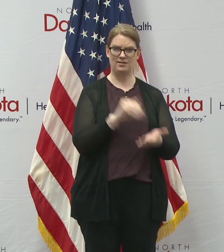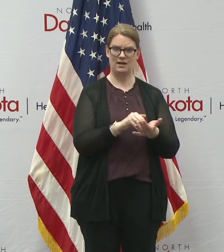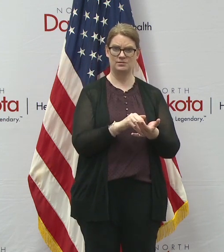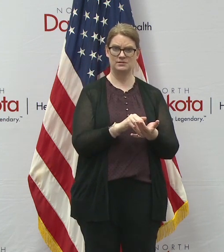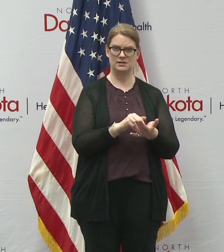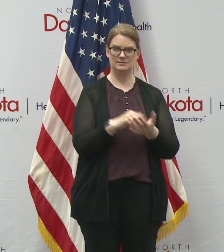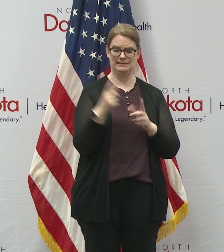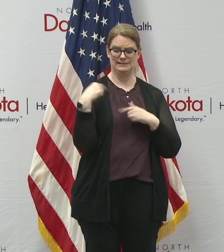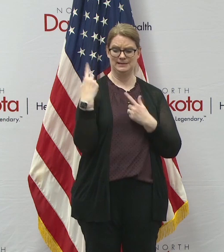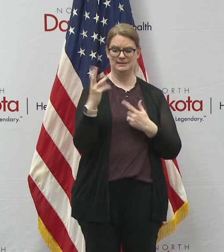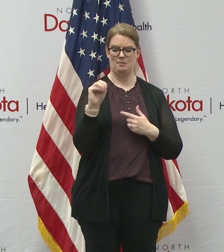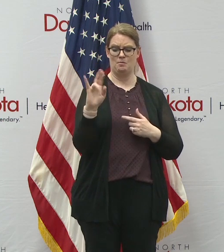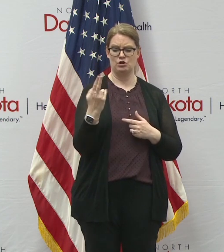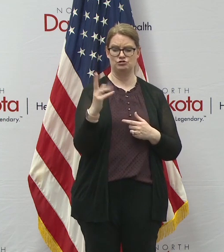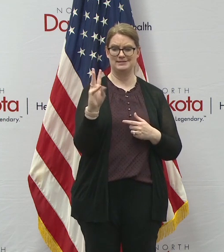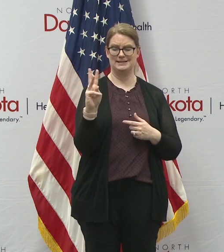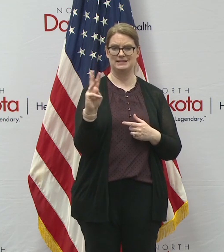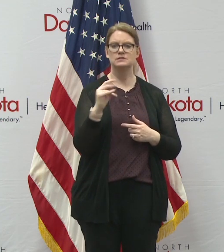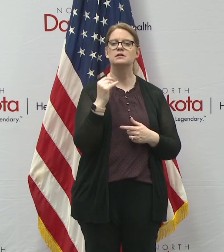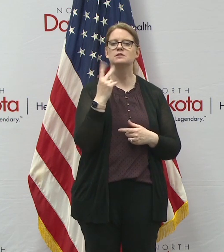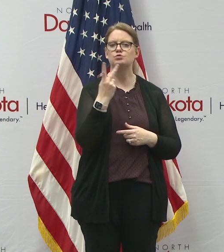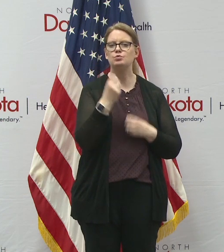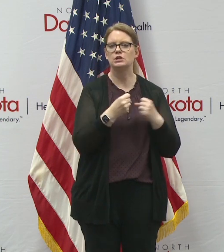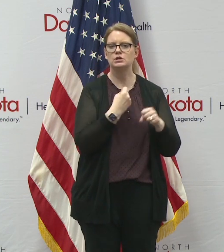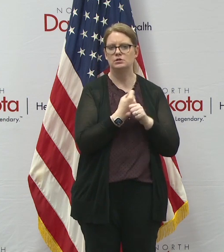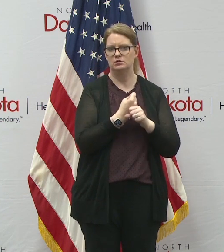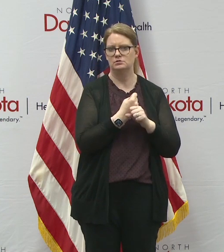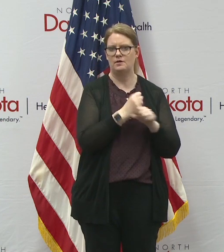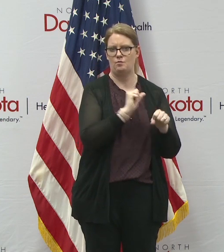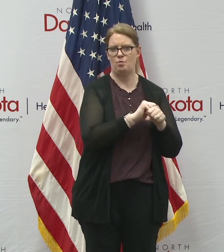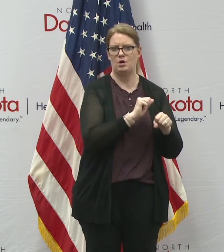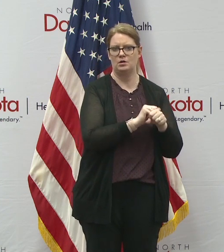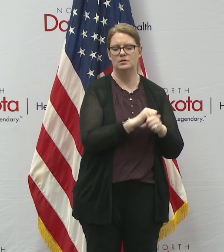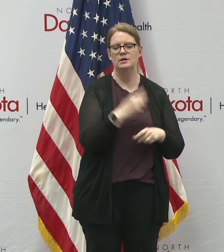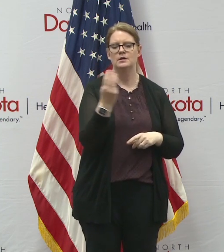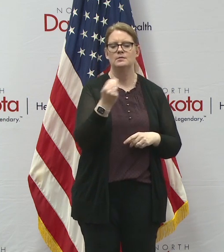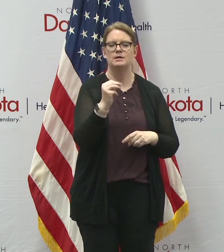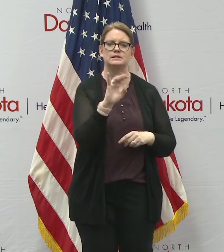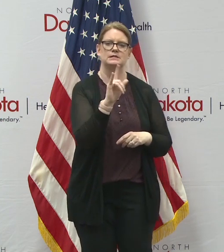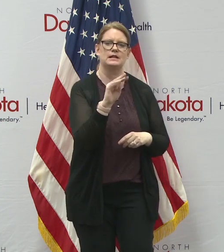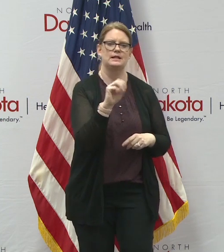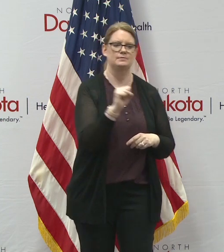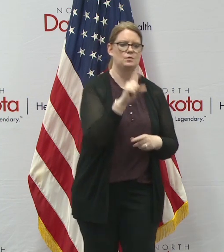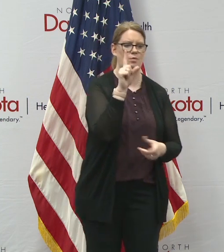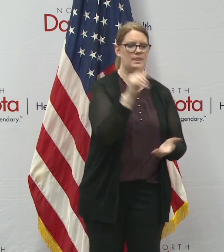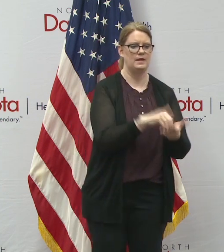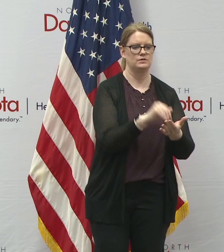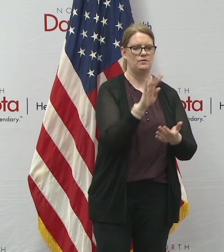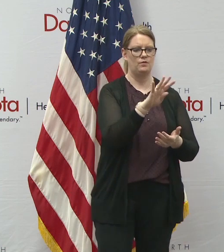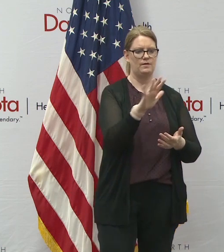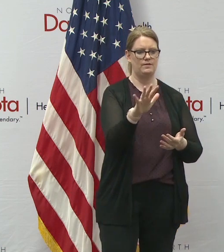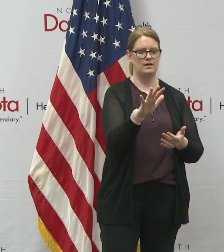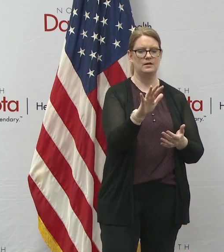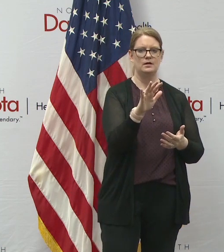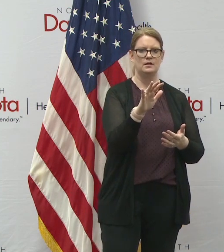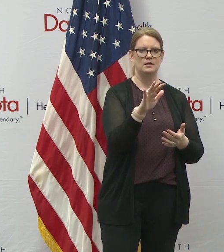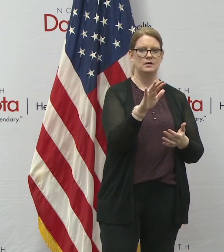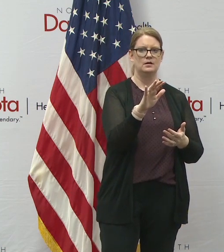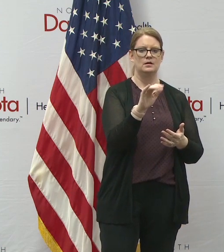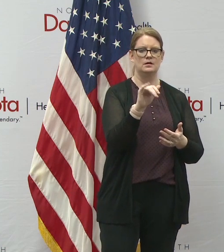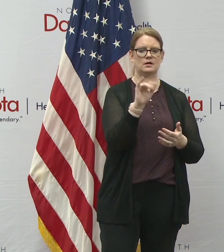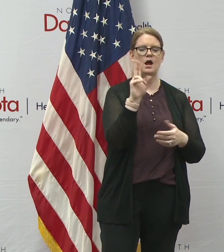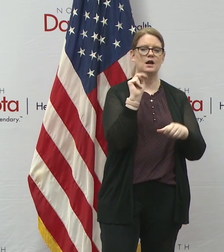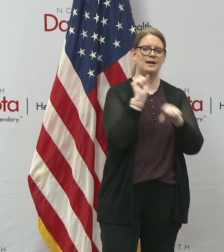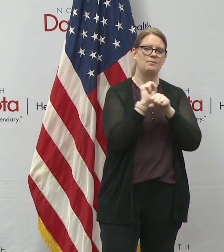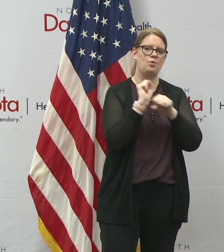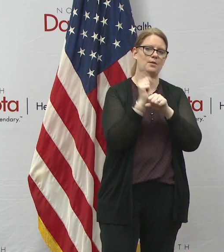of claims filed since March 16th. Monday's claims include 1,045 pandemic unemployment